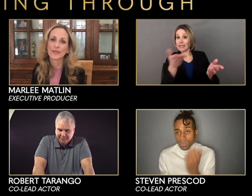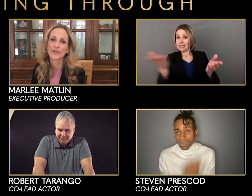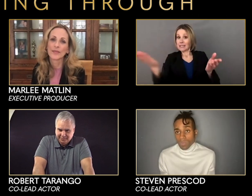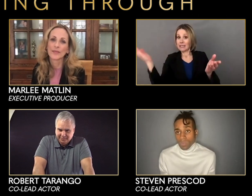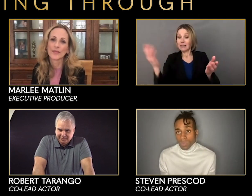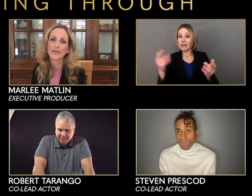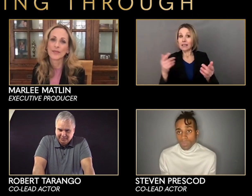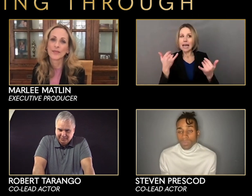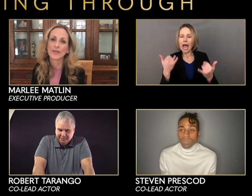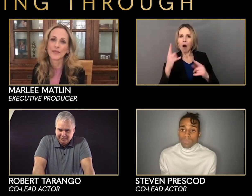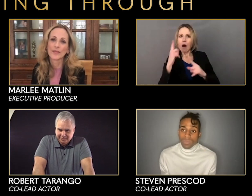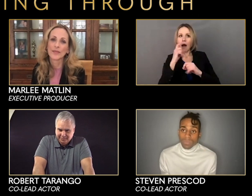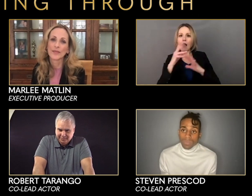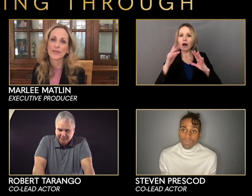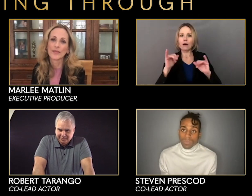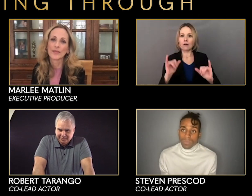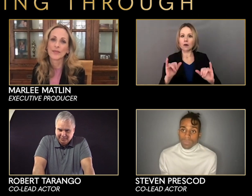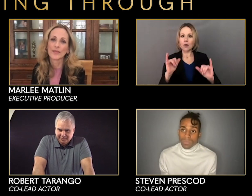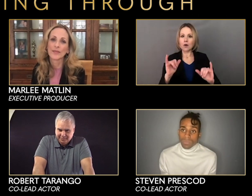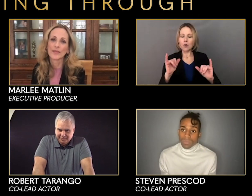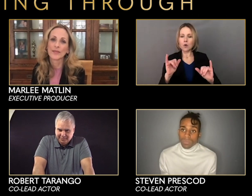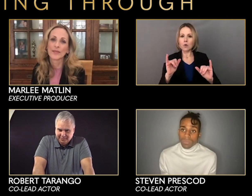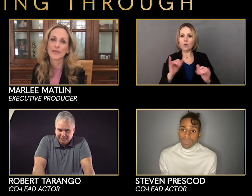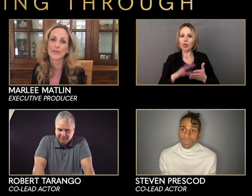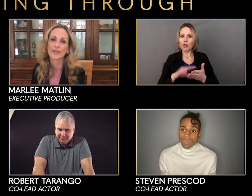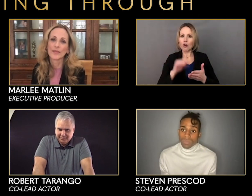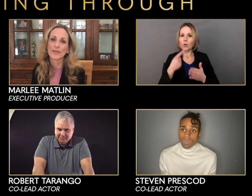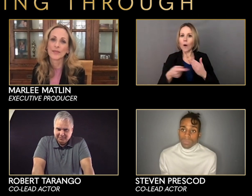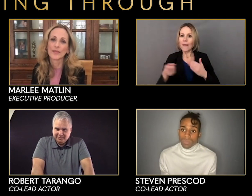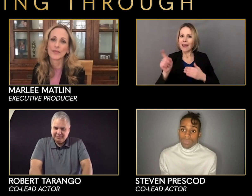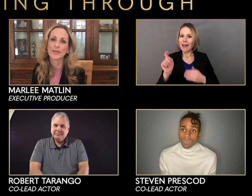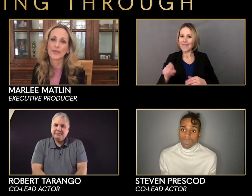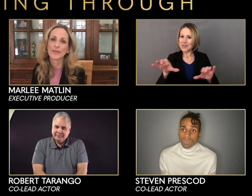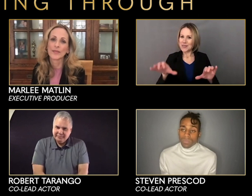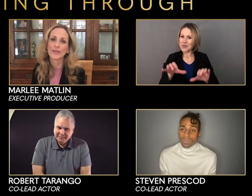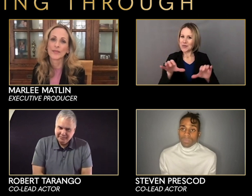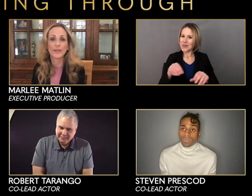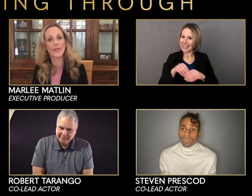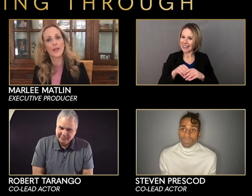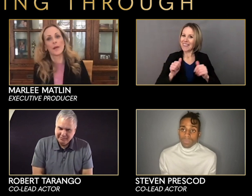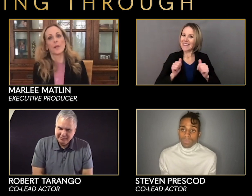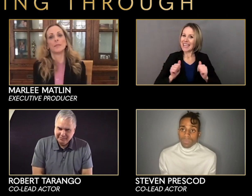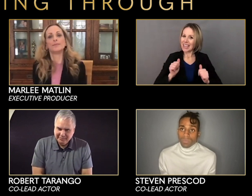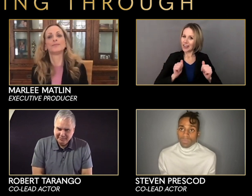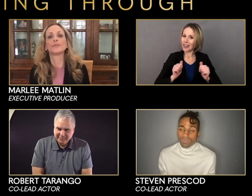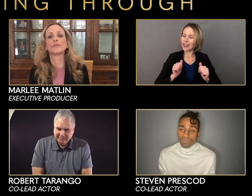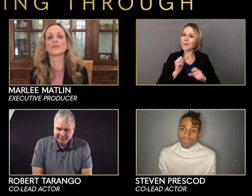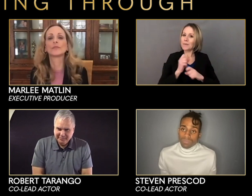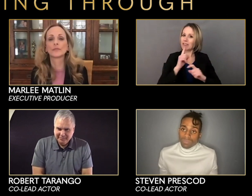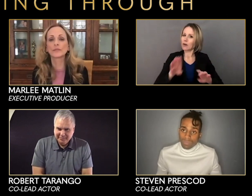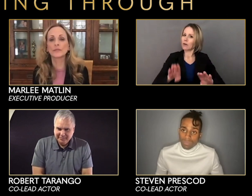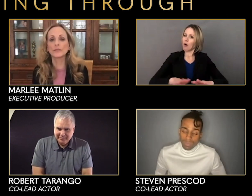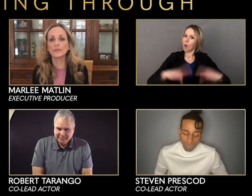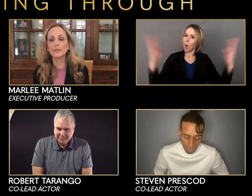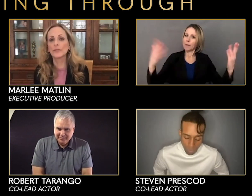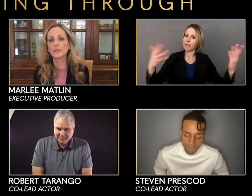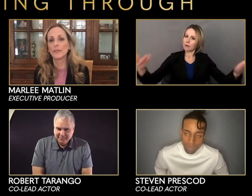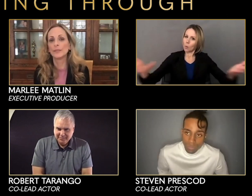they need to be doing in the theater so that everyone is welcome. I know